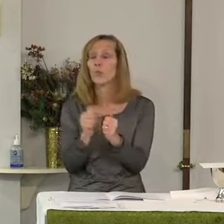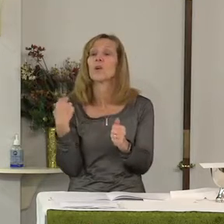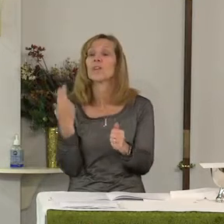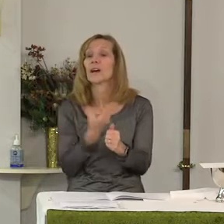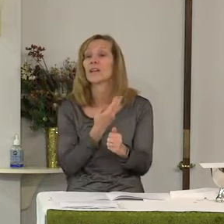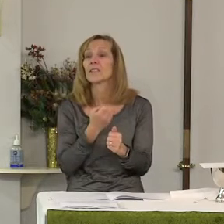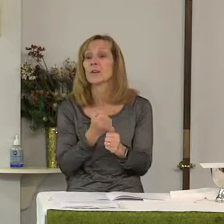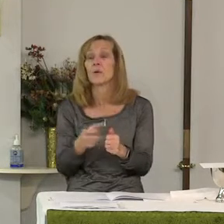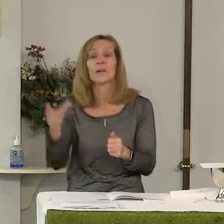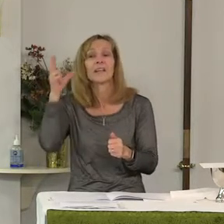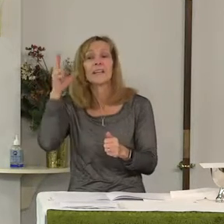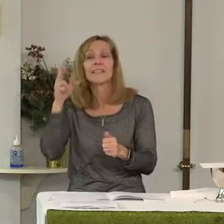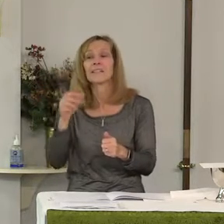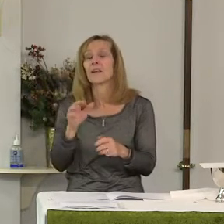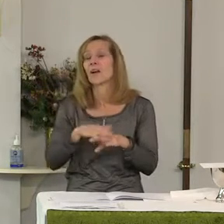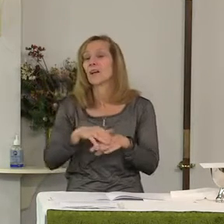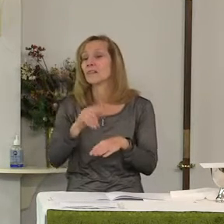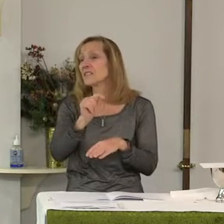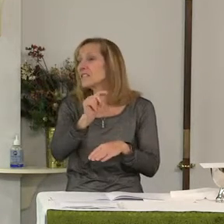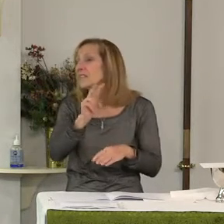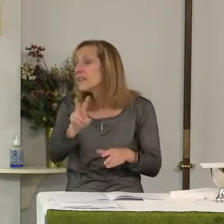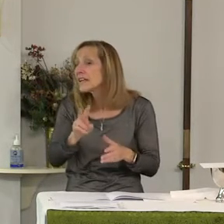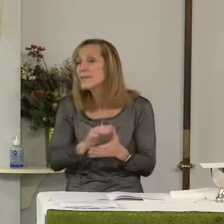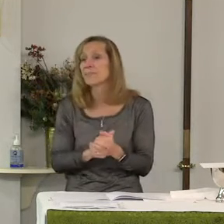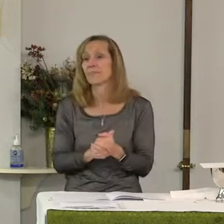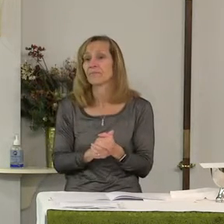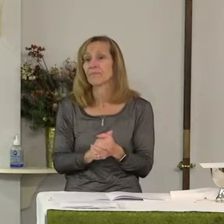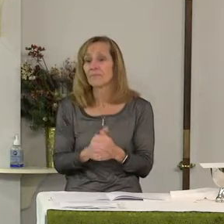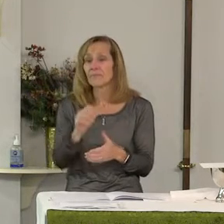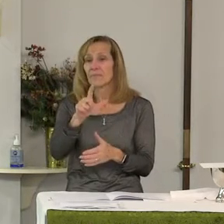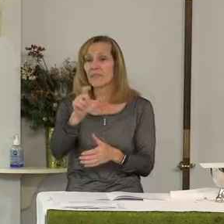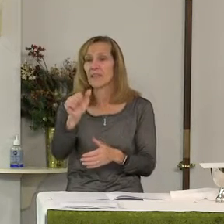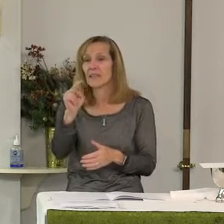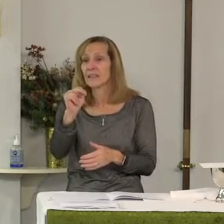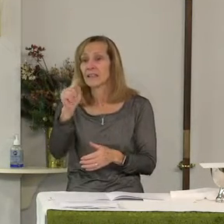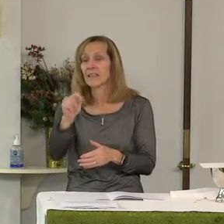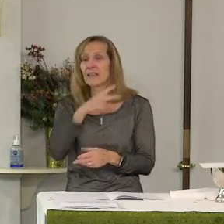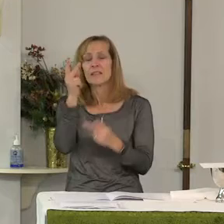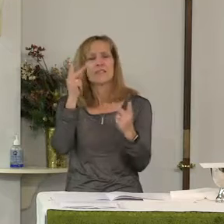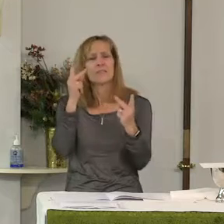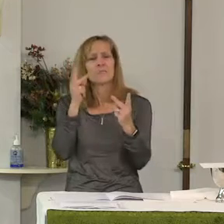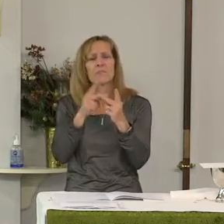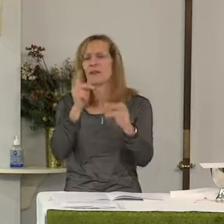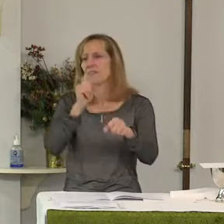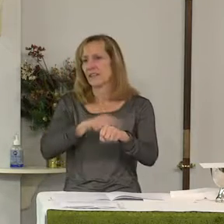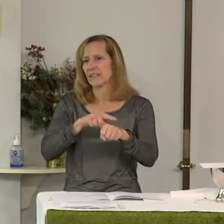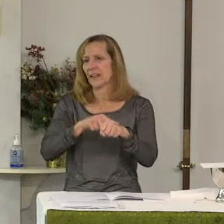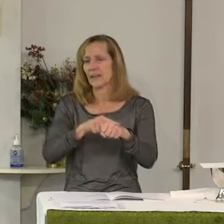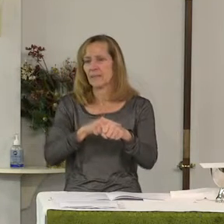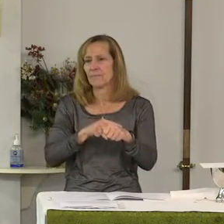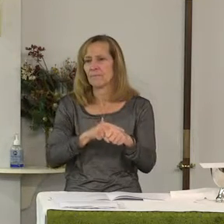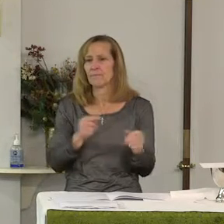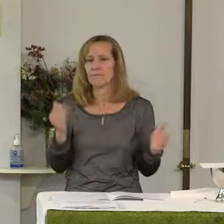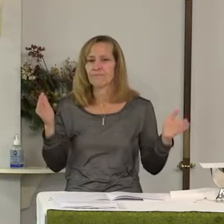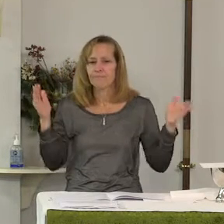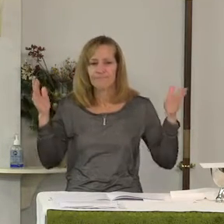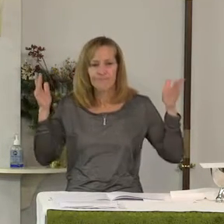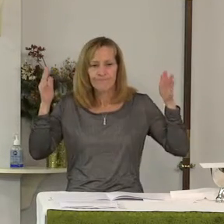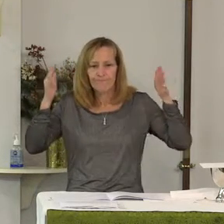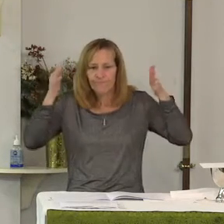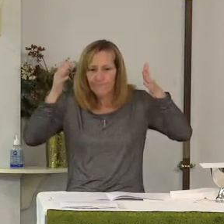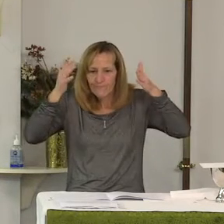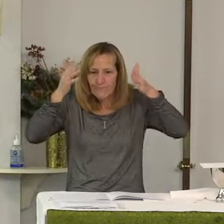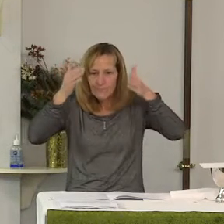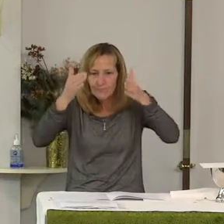or tune in on Wednesday evening, because Lent, I think, is a perfect time to hone our holy